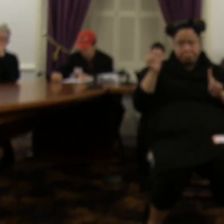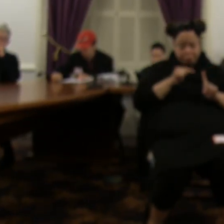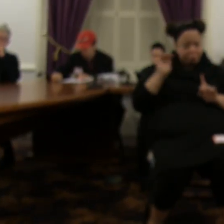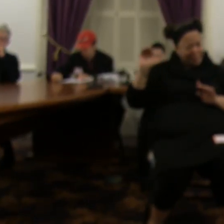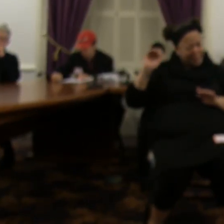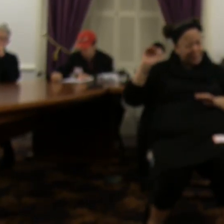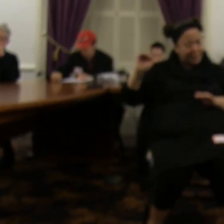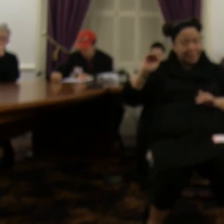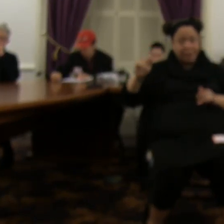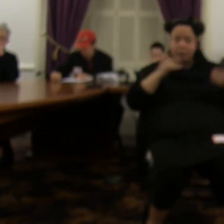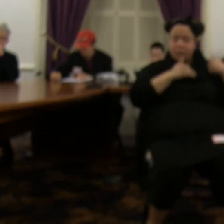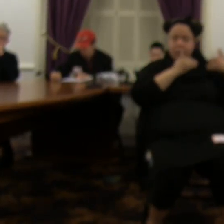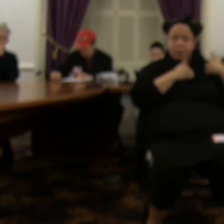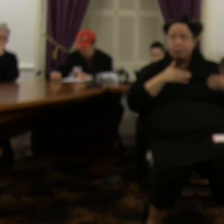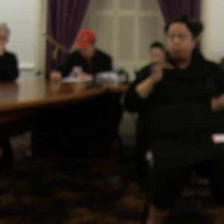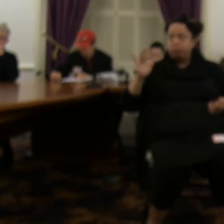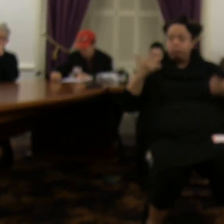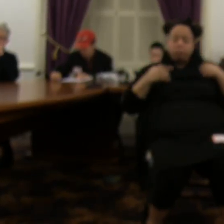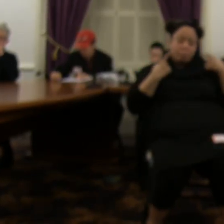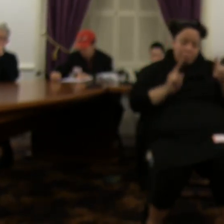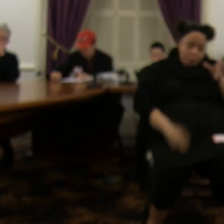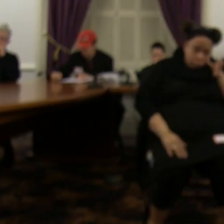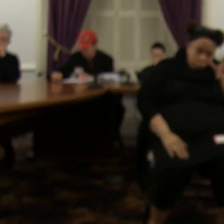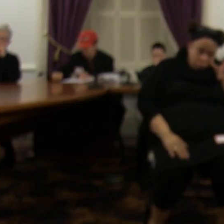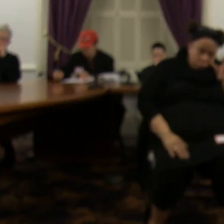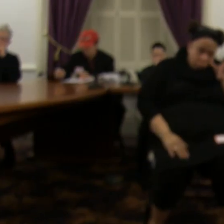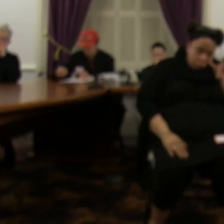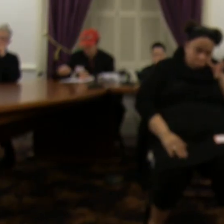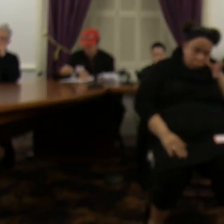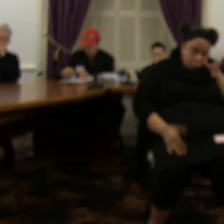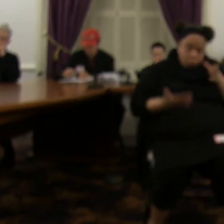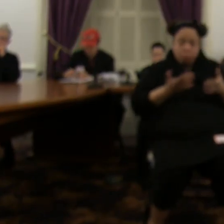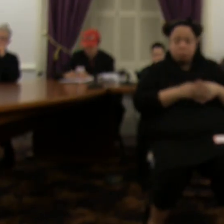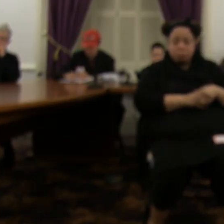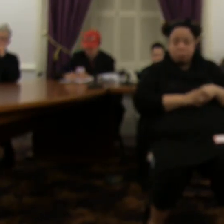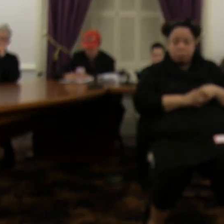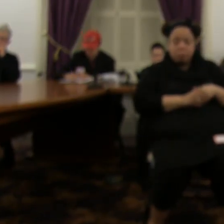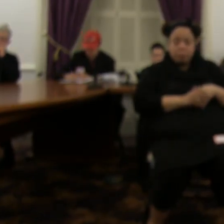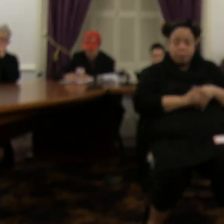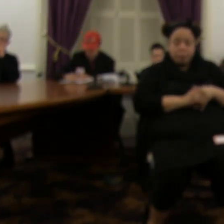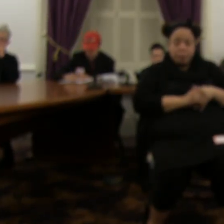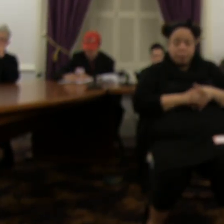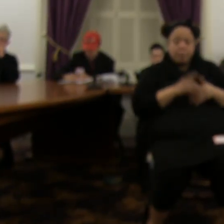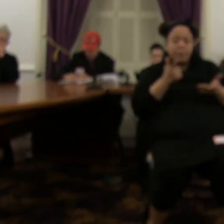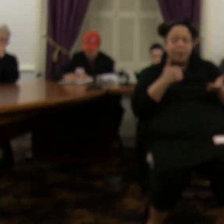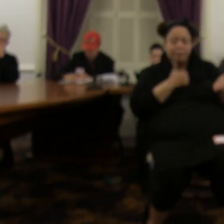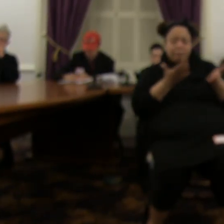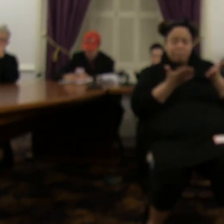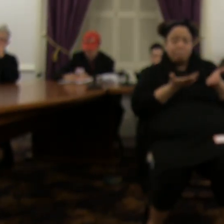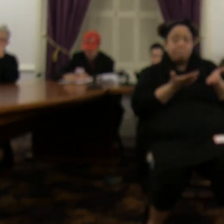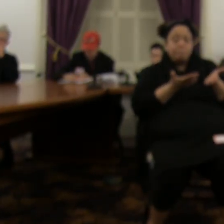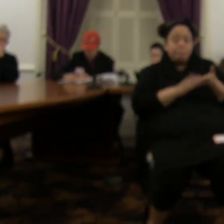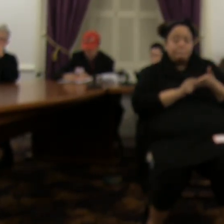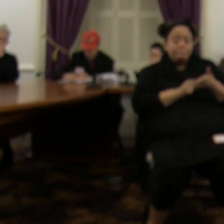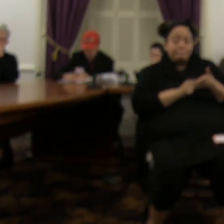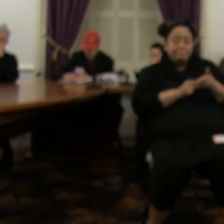that will affect 42 people who rely on personal attendance care. And we can get you the facts on